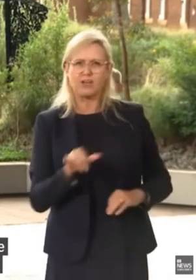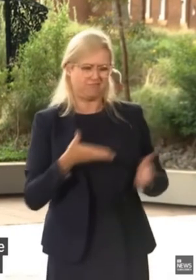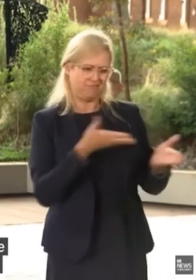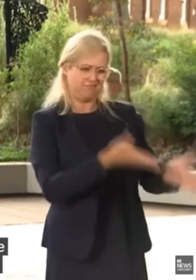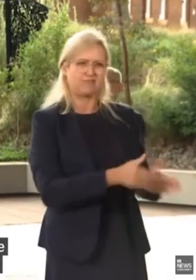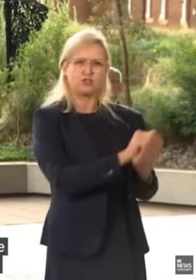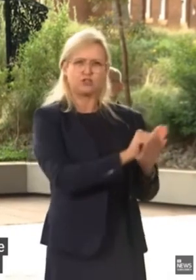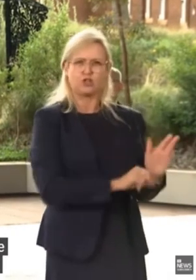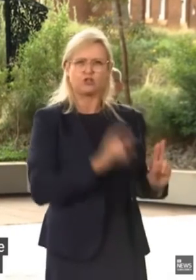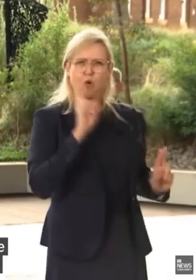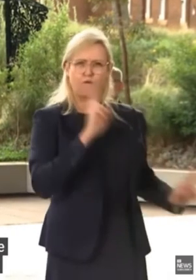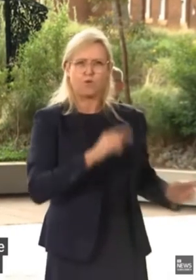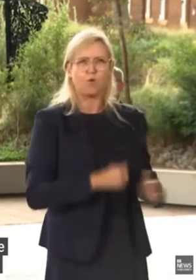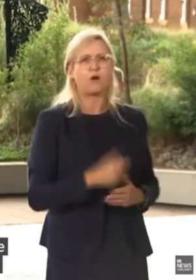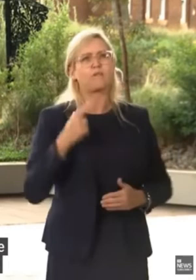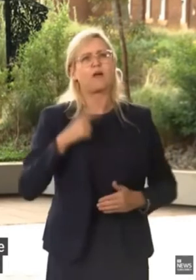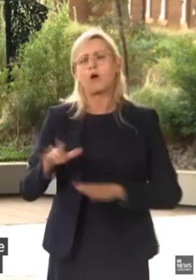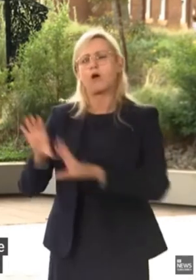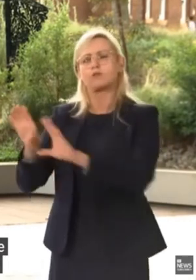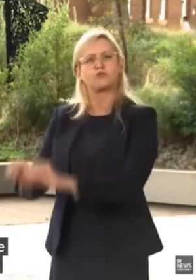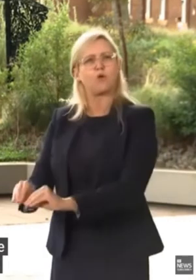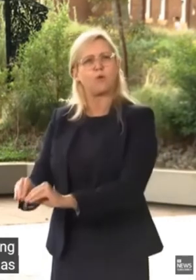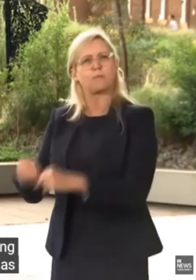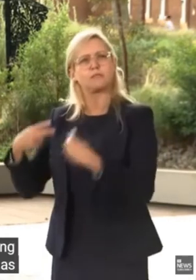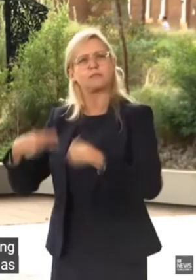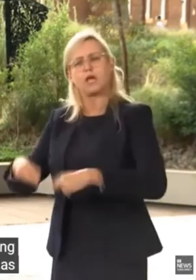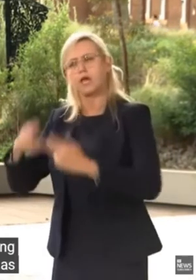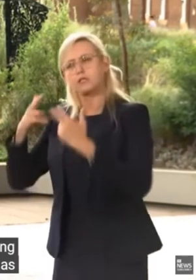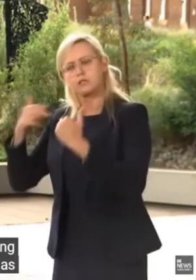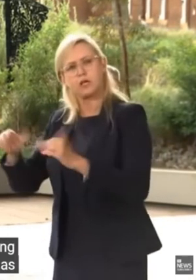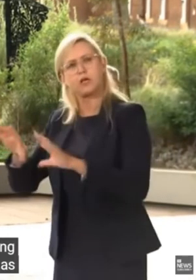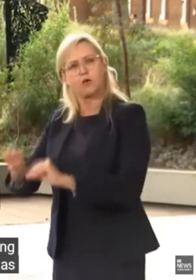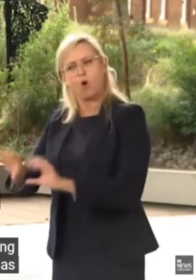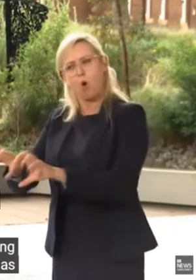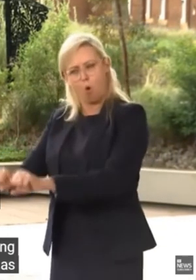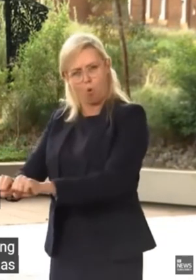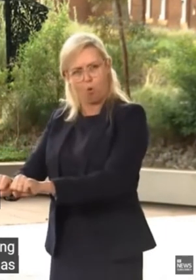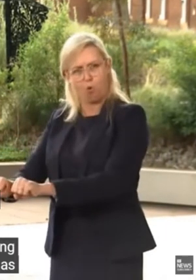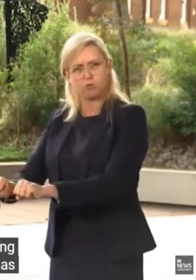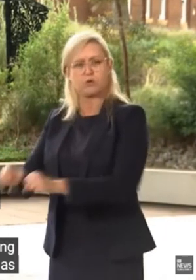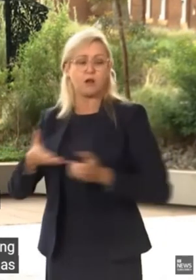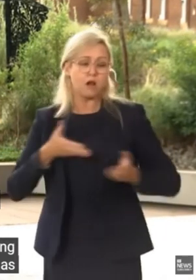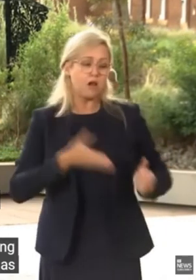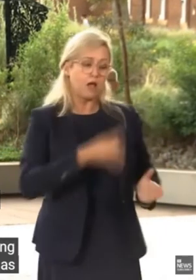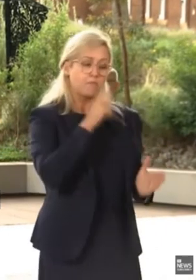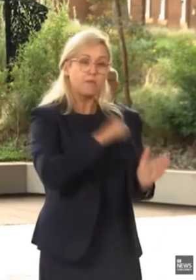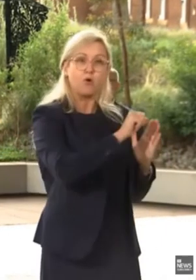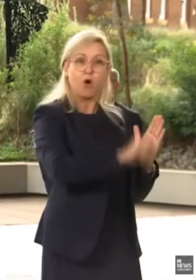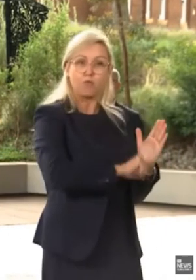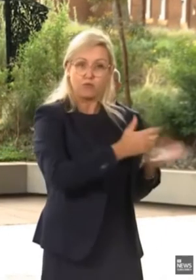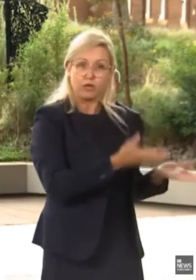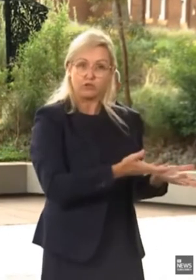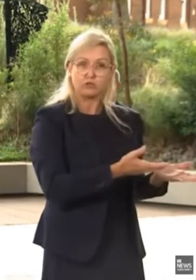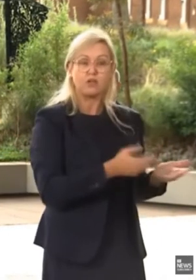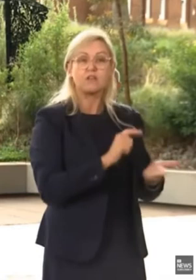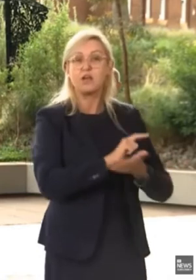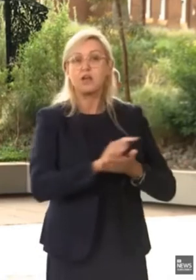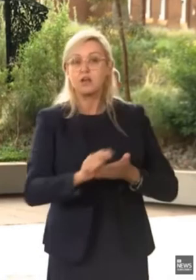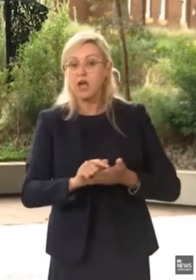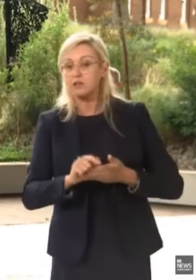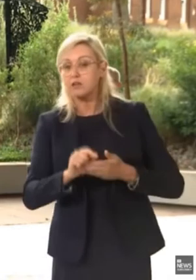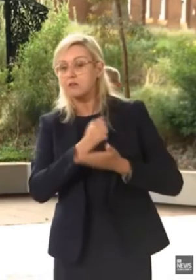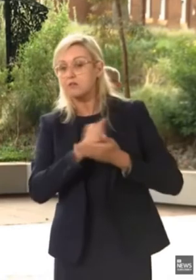that surgery as quickly as possible, that we get kids back in the classroom, and the measures that we have in place